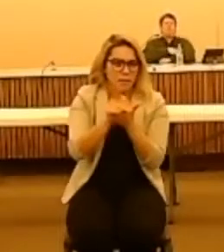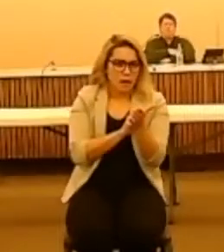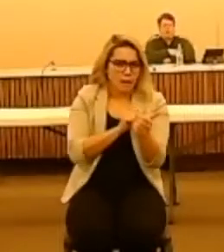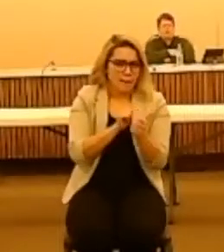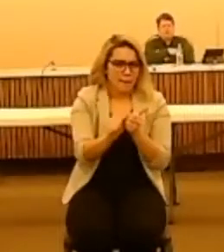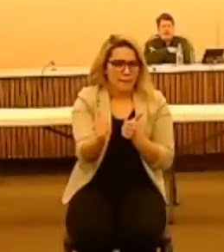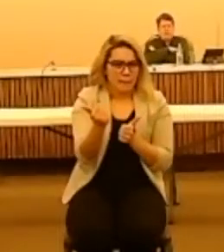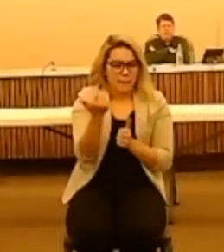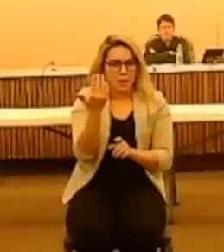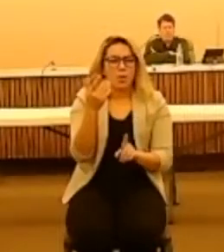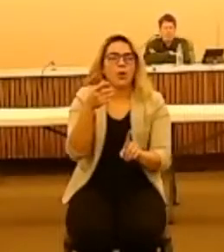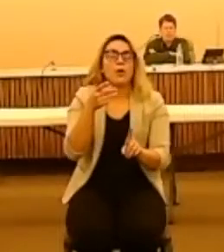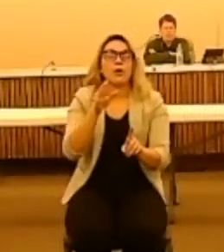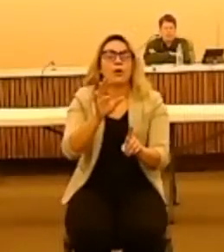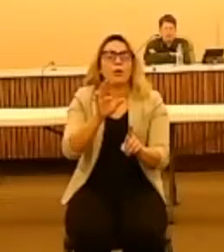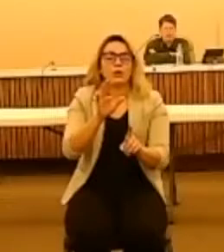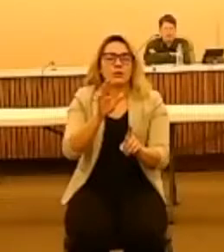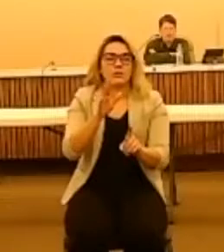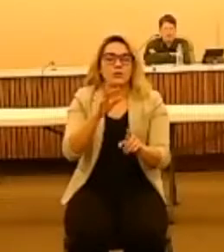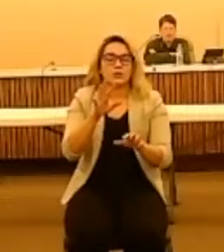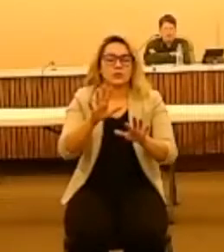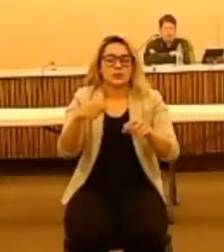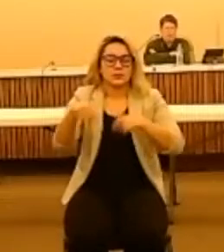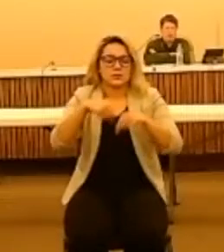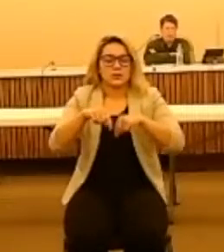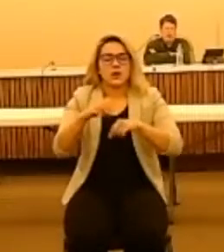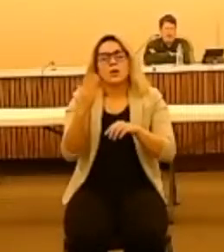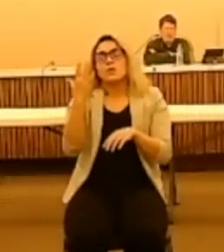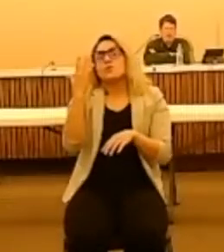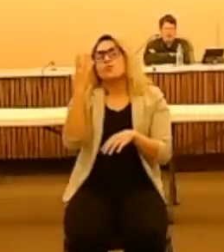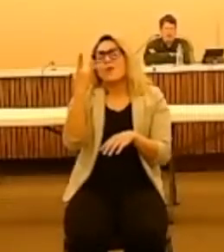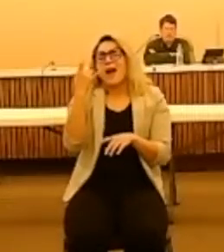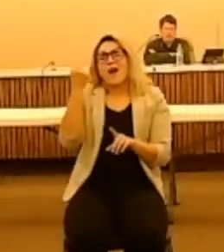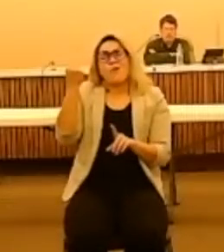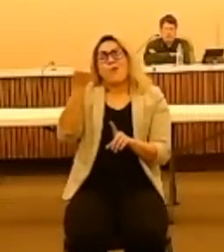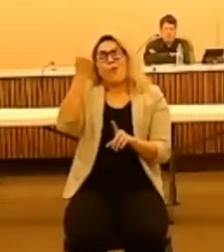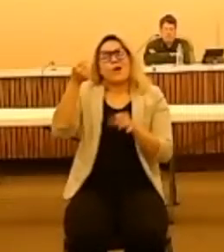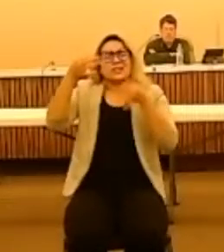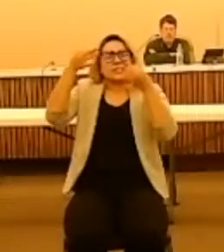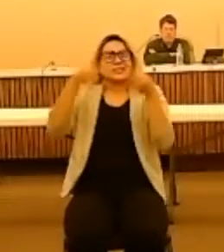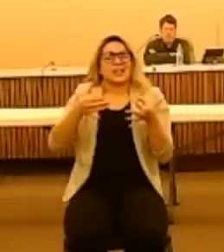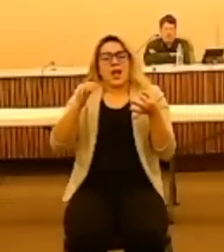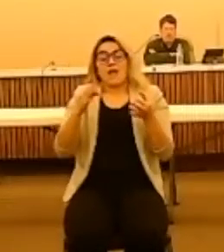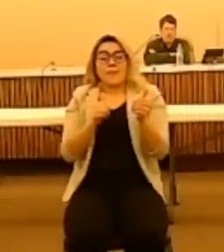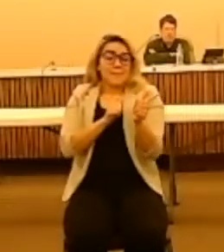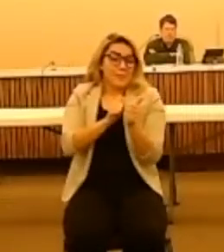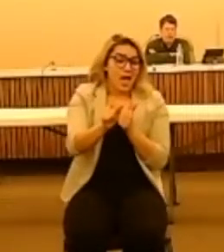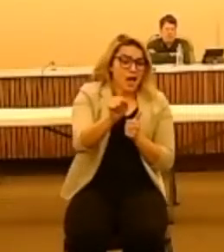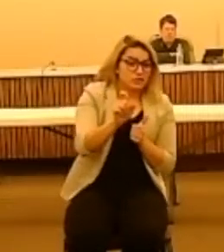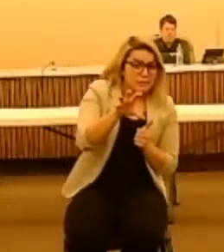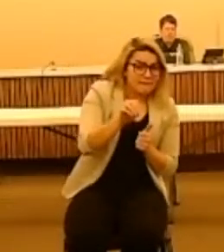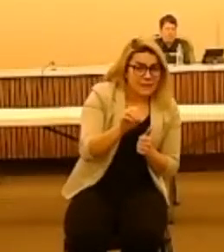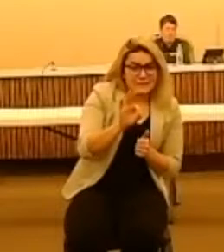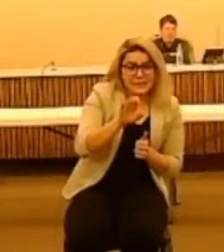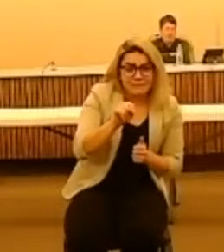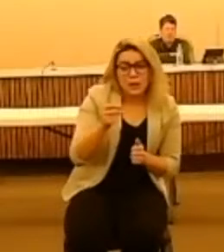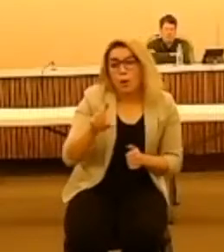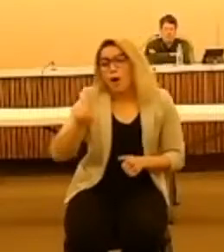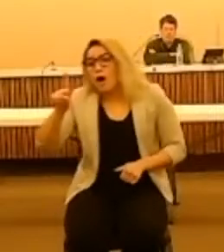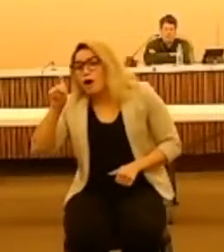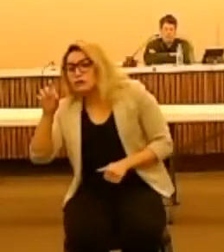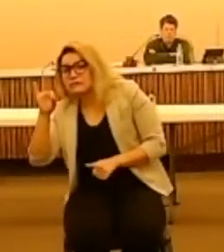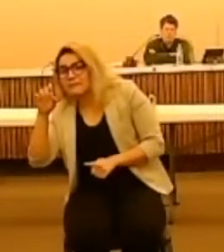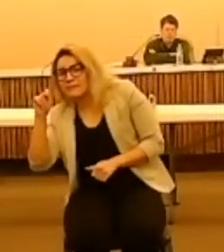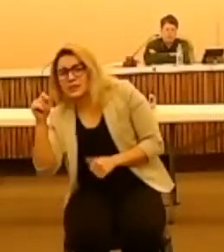Whether it's a push now, but basically, typically what happens is if the law is not in place when the application